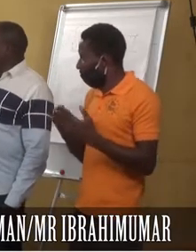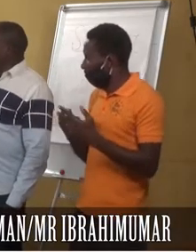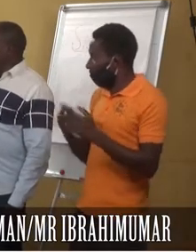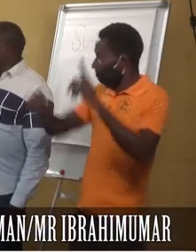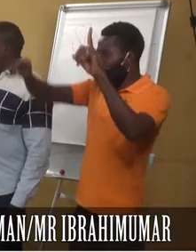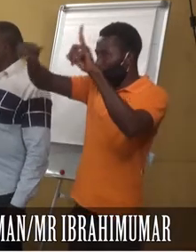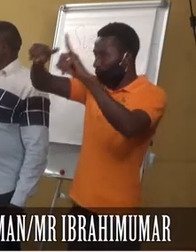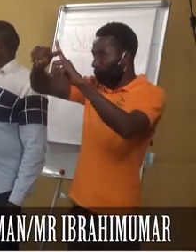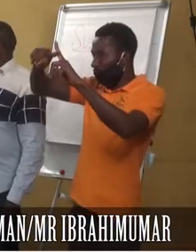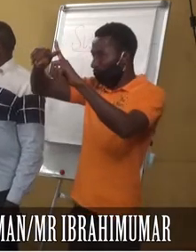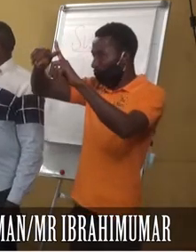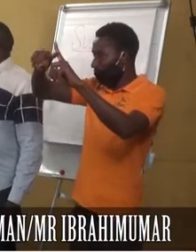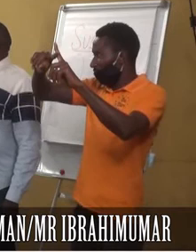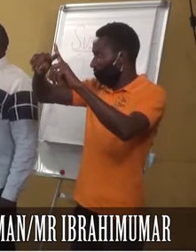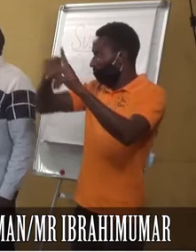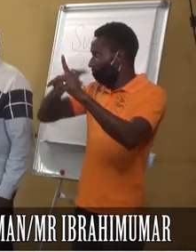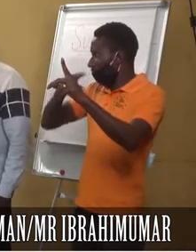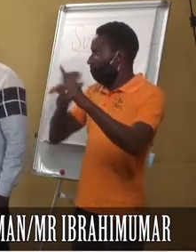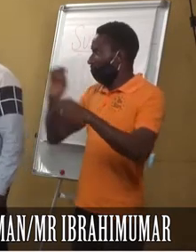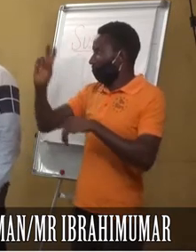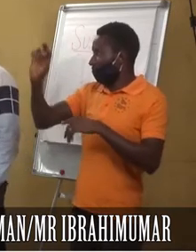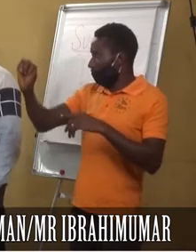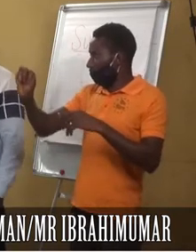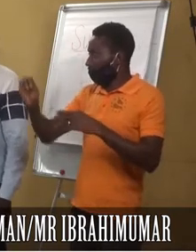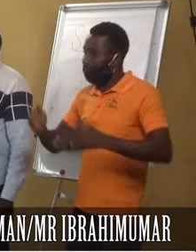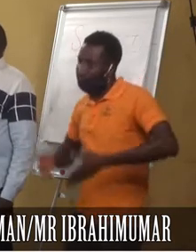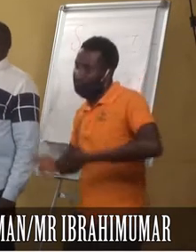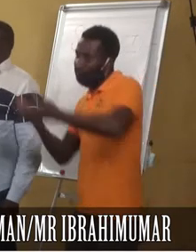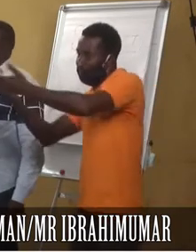to non-metal. Now, this is briefly,